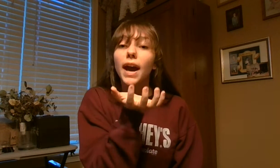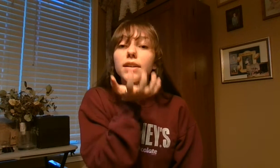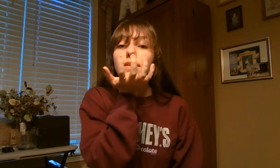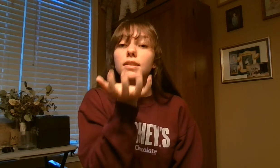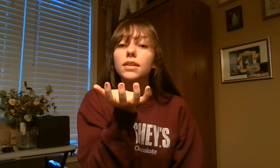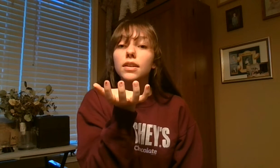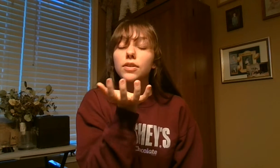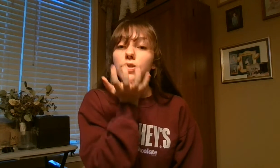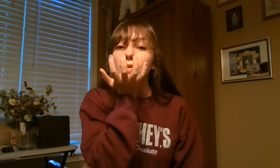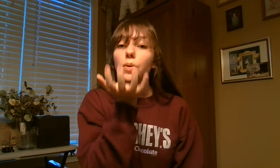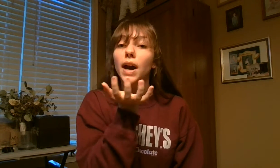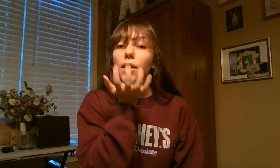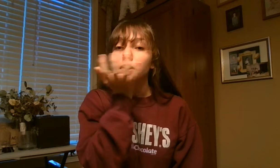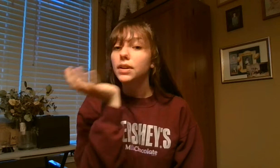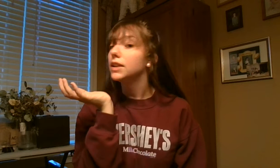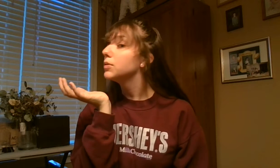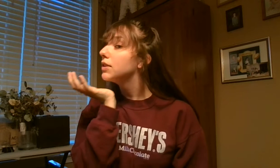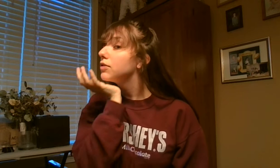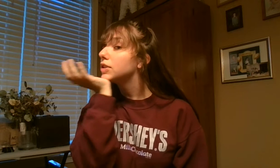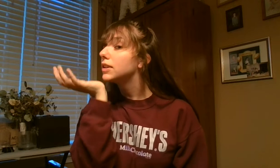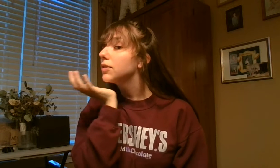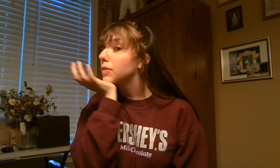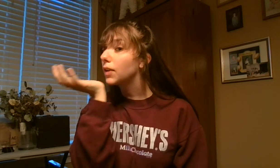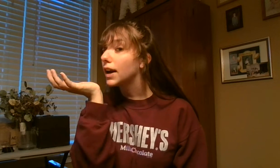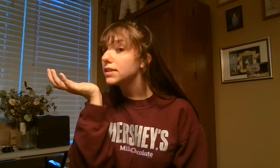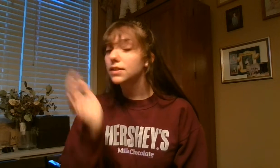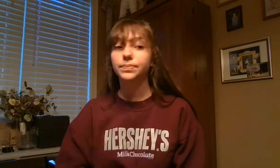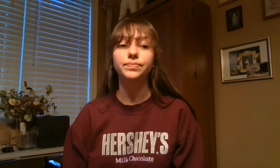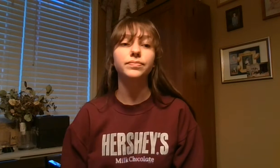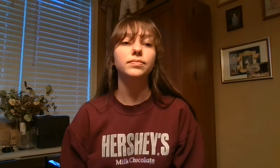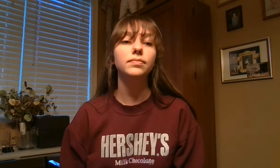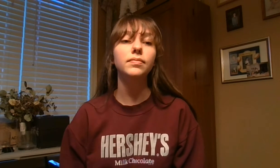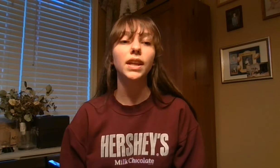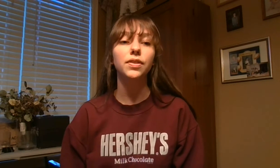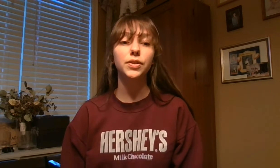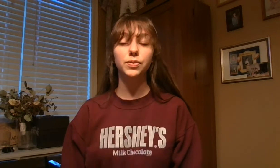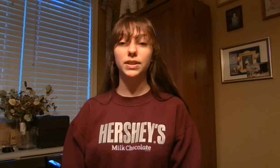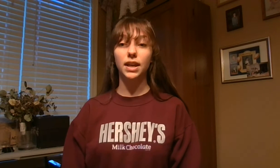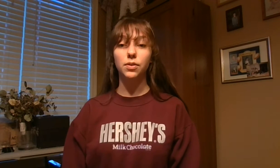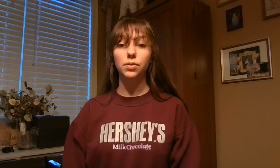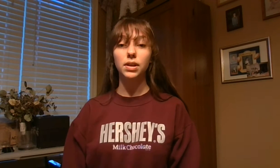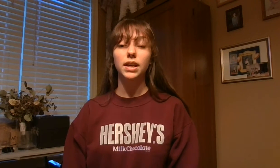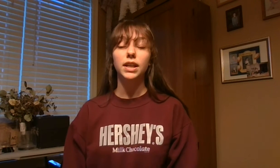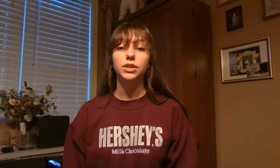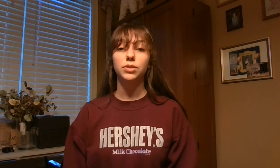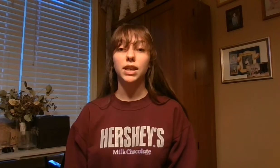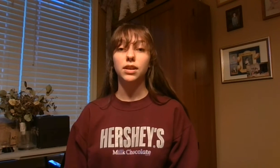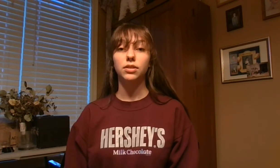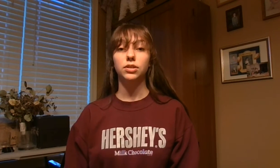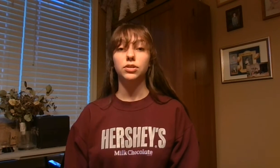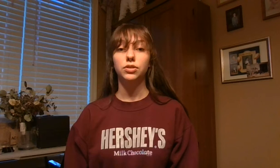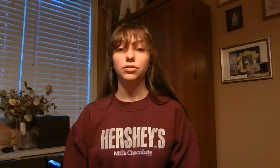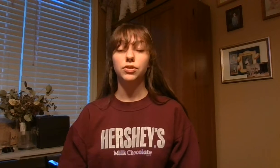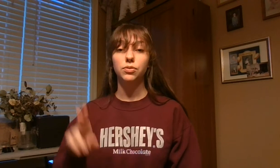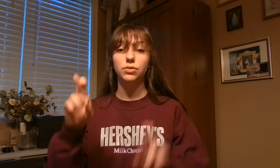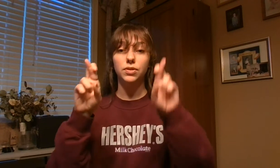grass. So you go out and you hit your chin, grass. There's recycle. You take your two, so this is